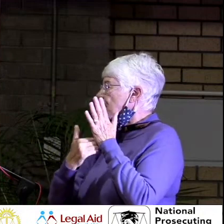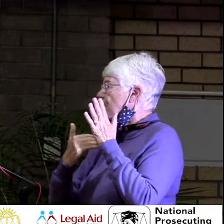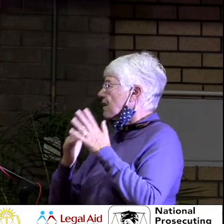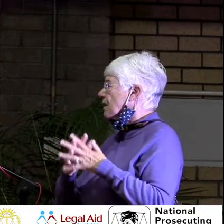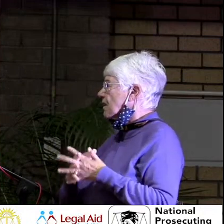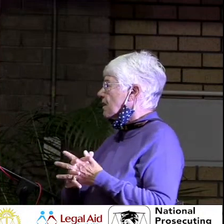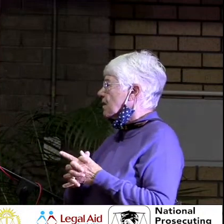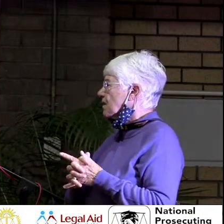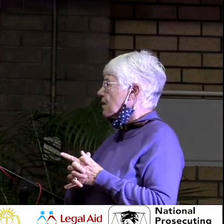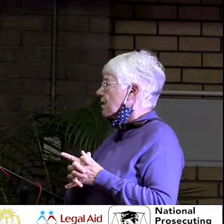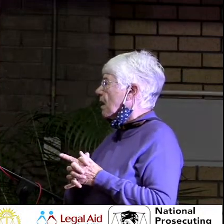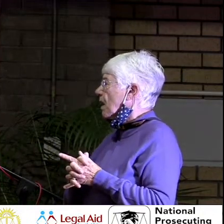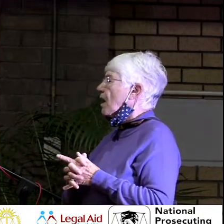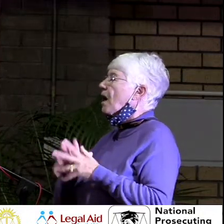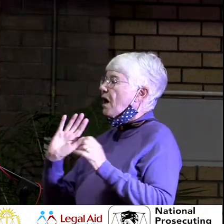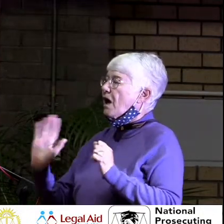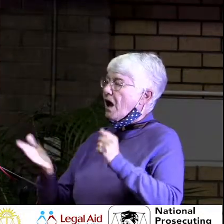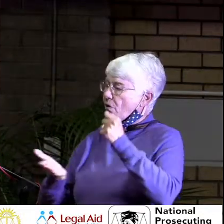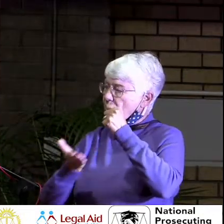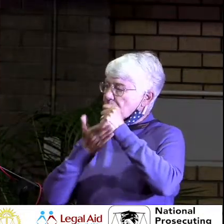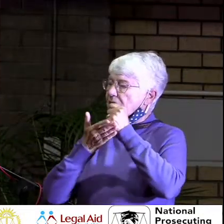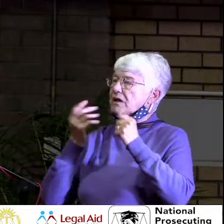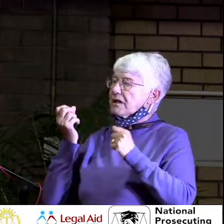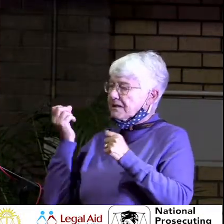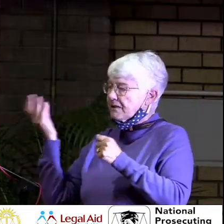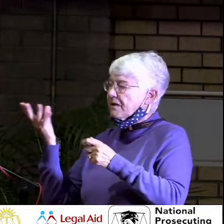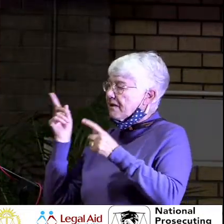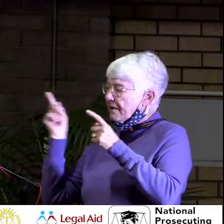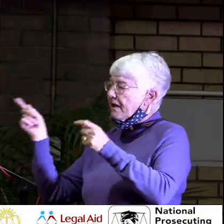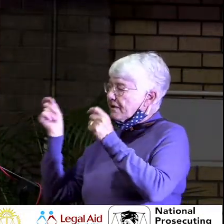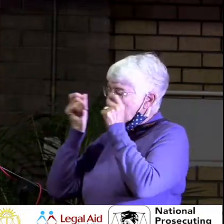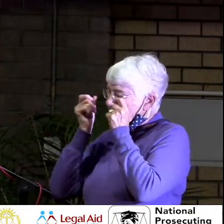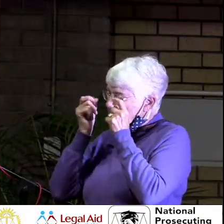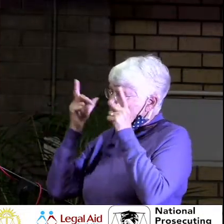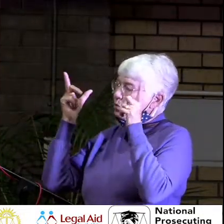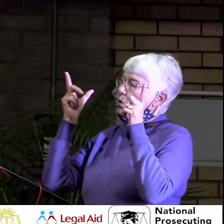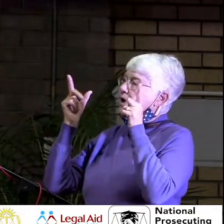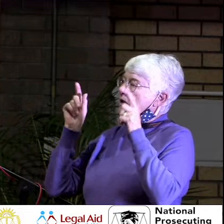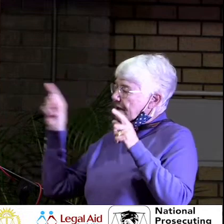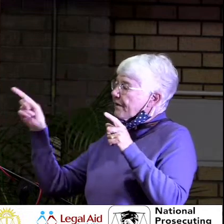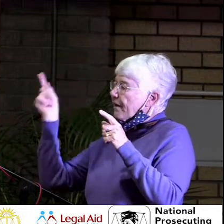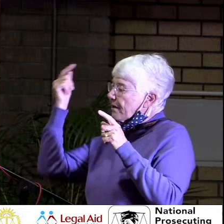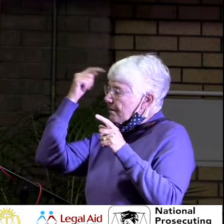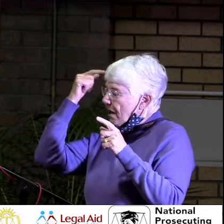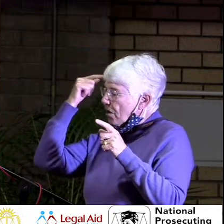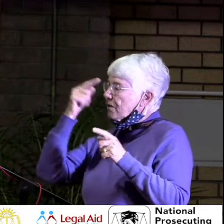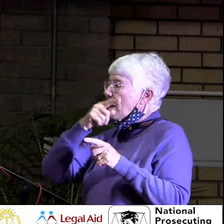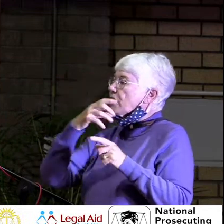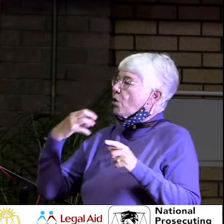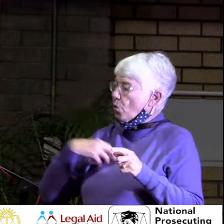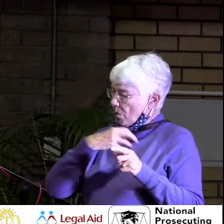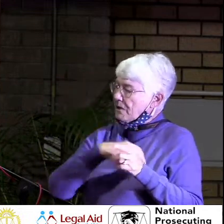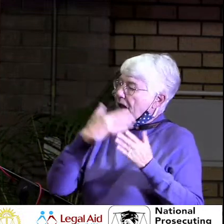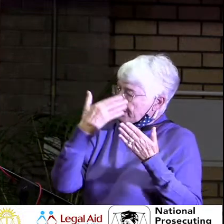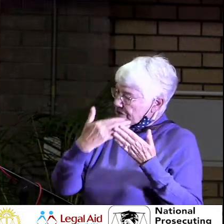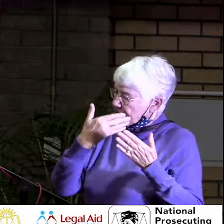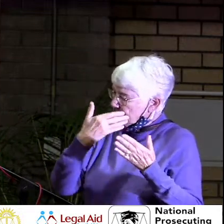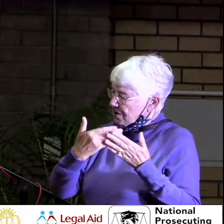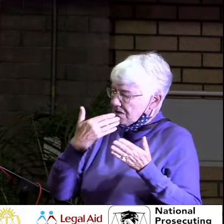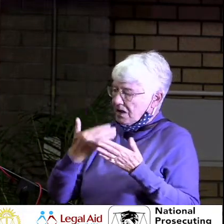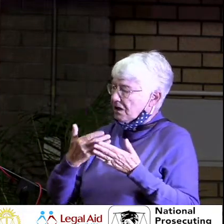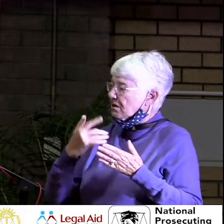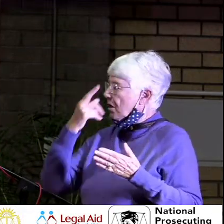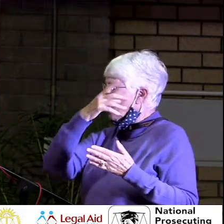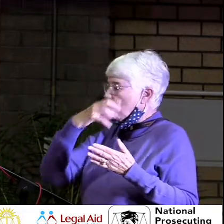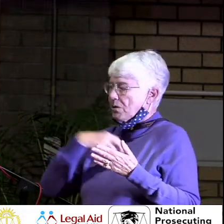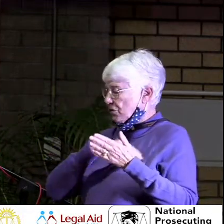also helps to raise awareness also on the rights of women so that they can be empowered and in their own way be able